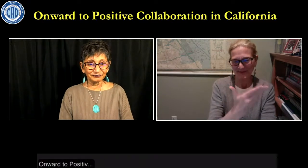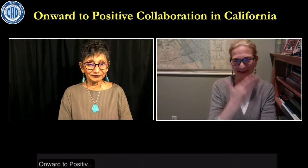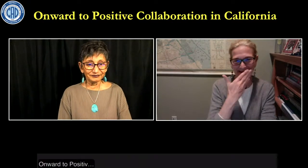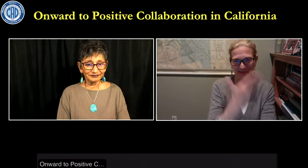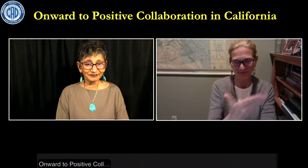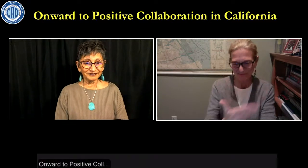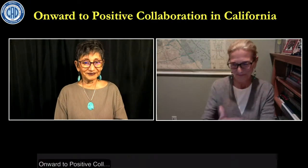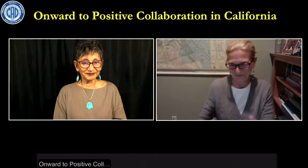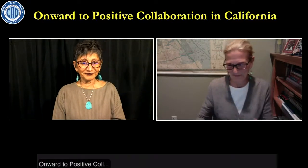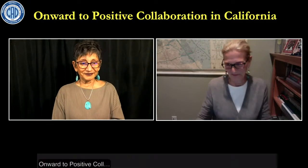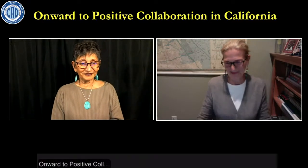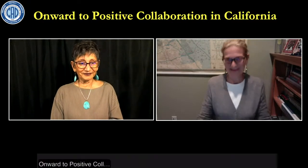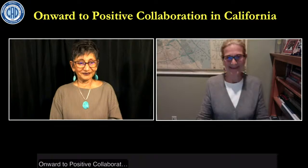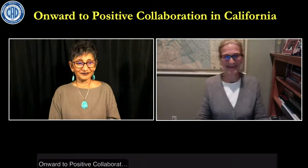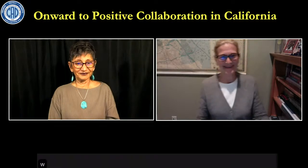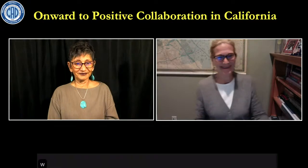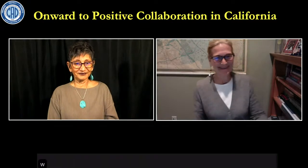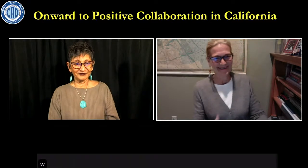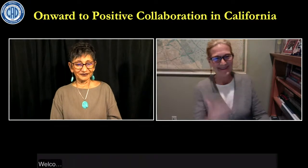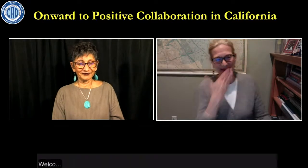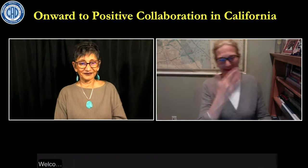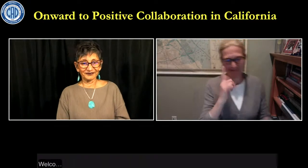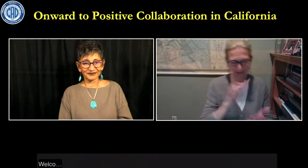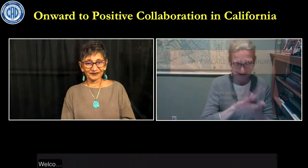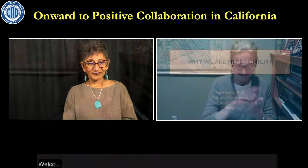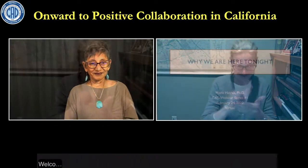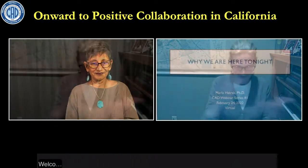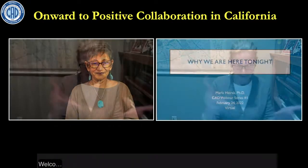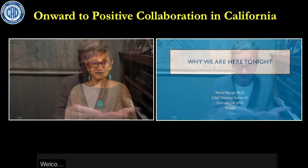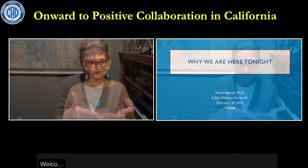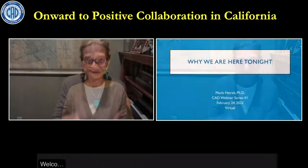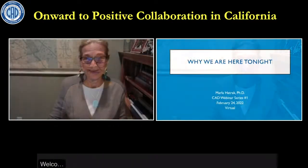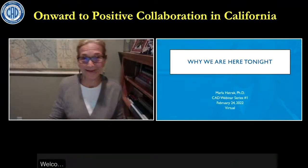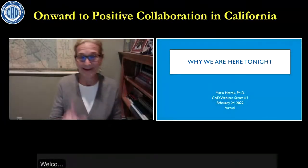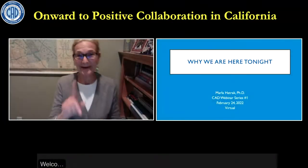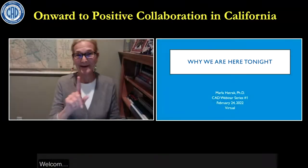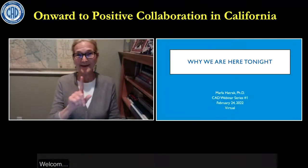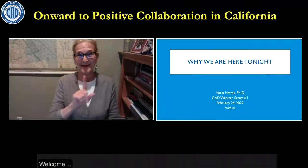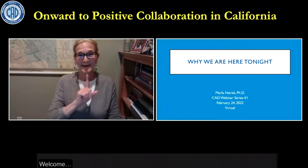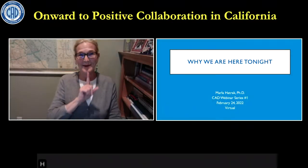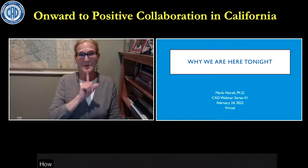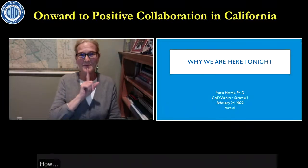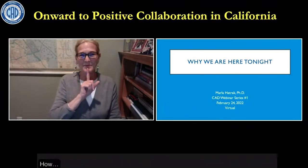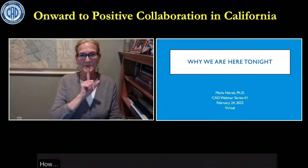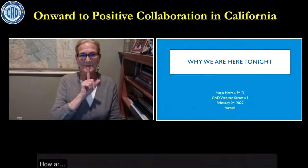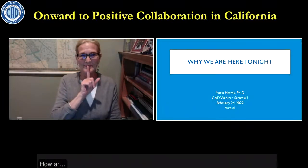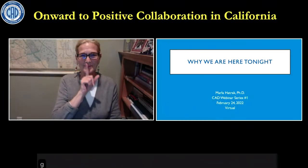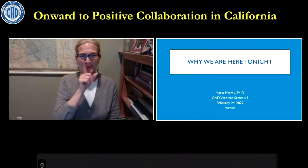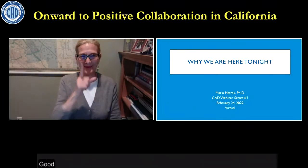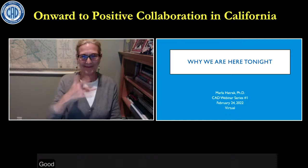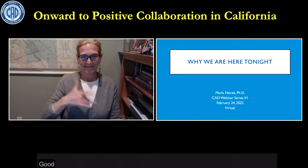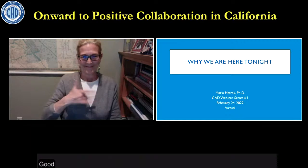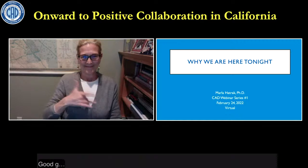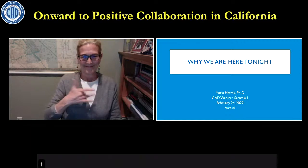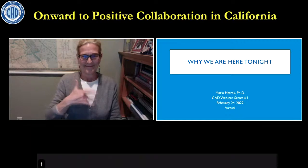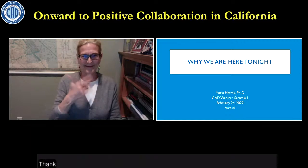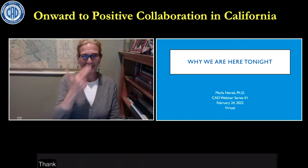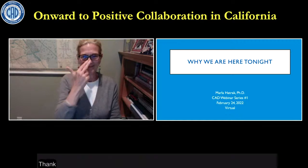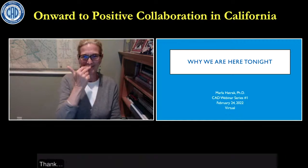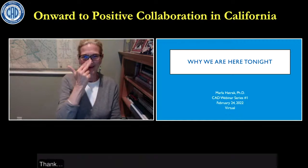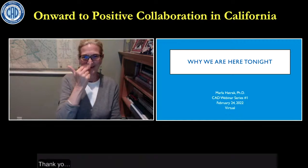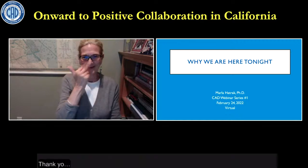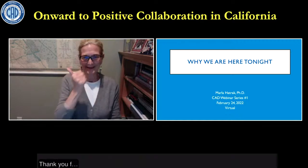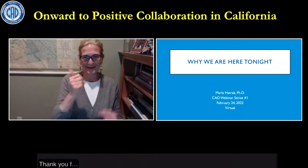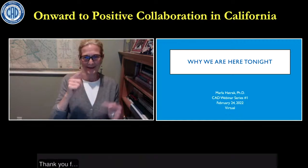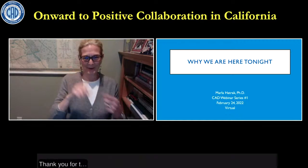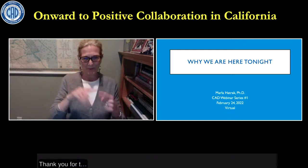How are you this evening? Good, good. Thank you, Kavita. Thank you for that nice introduction.